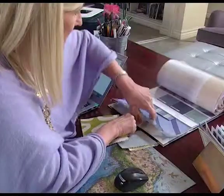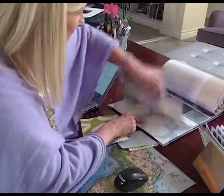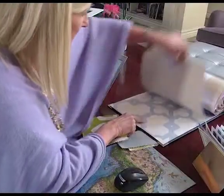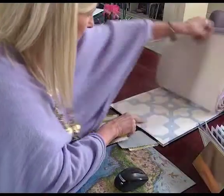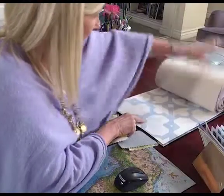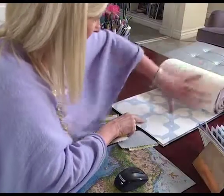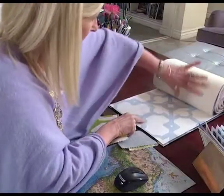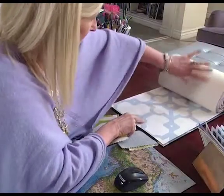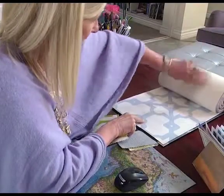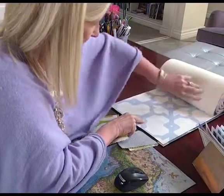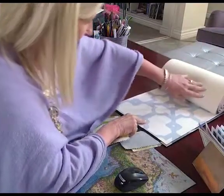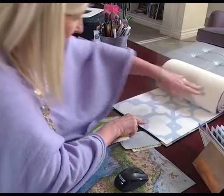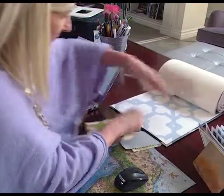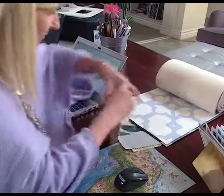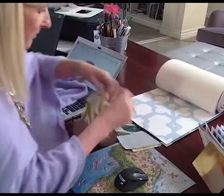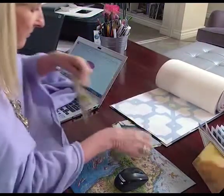born.